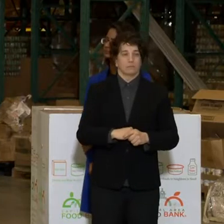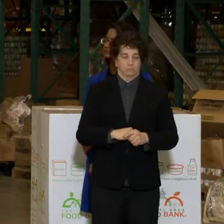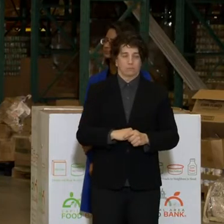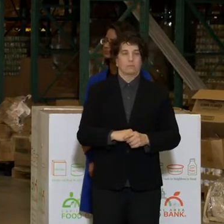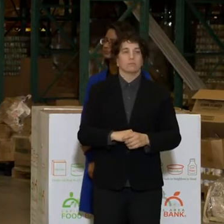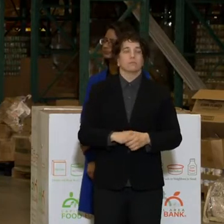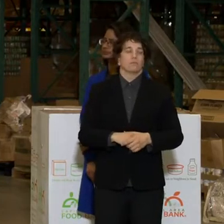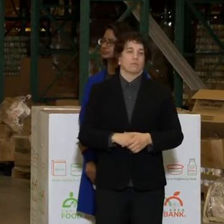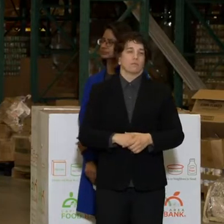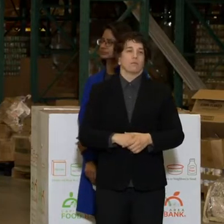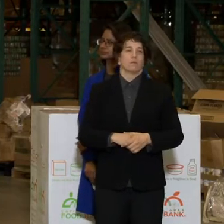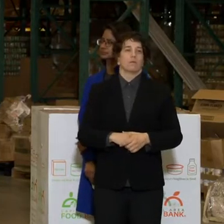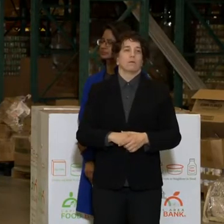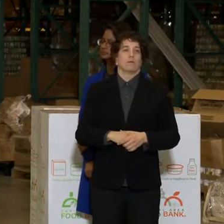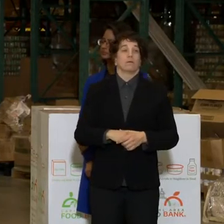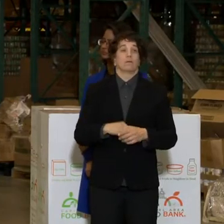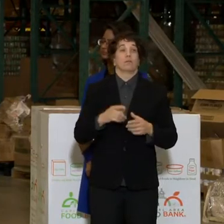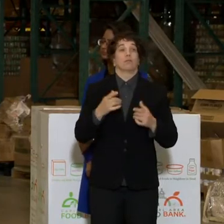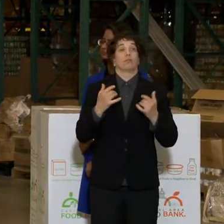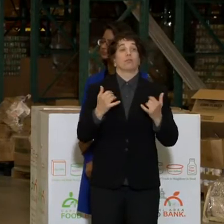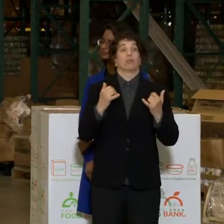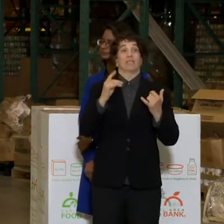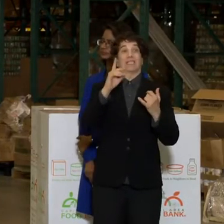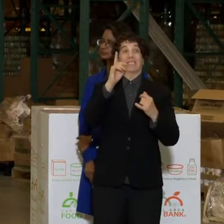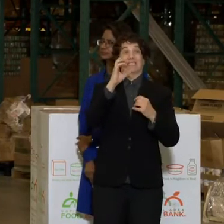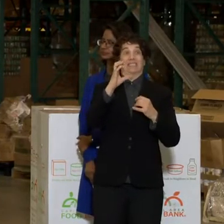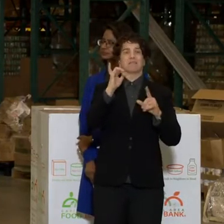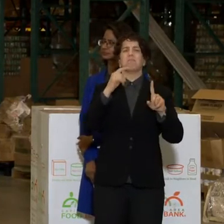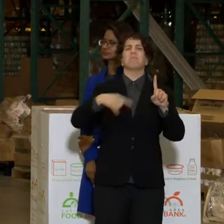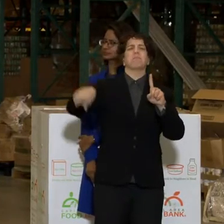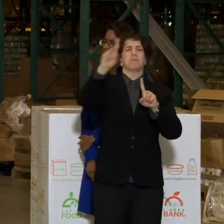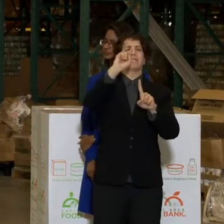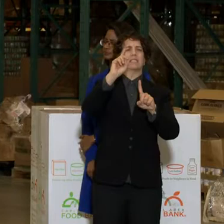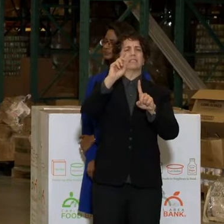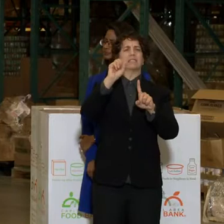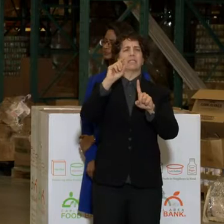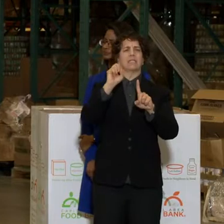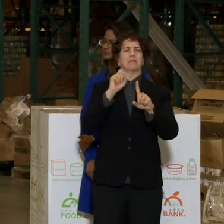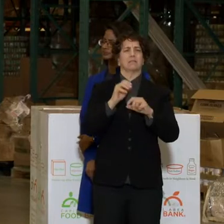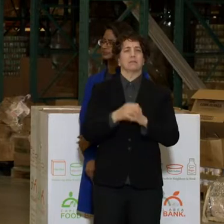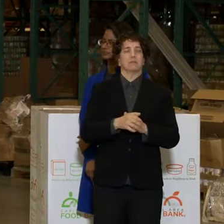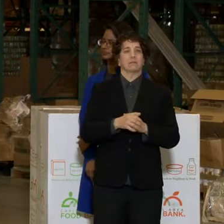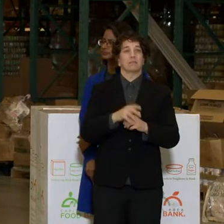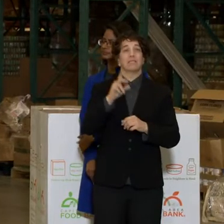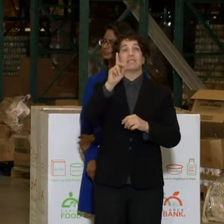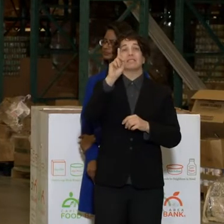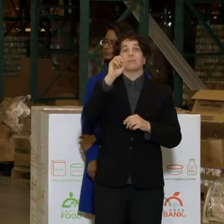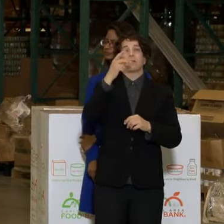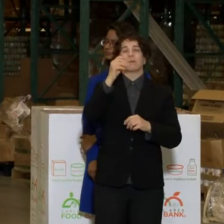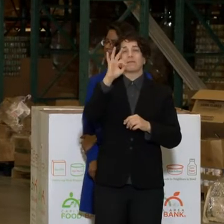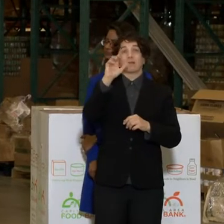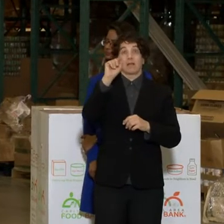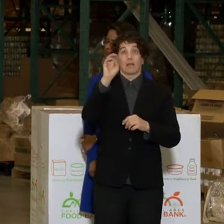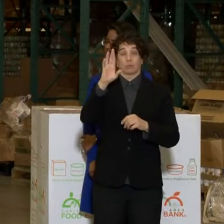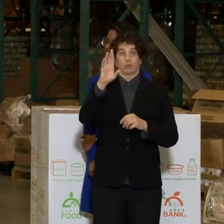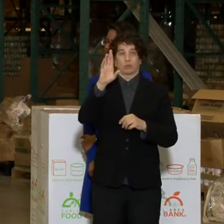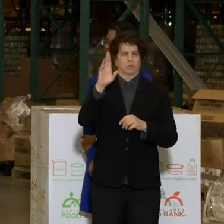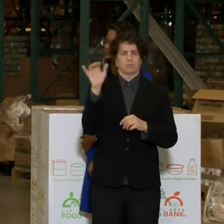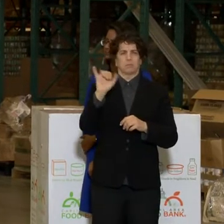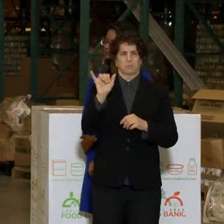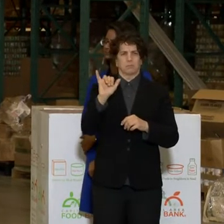Currently, the district, like several other states, has petitioned the U.S. Department of Labor to allow us